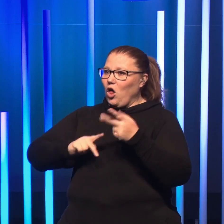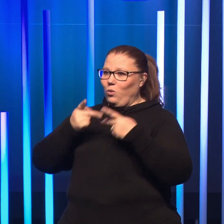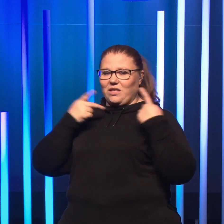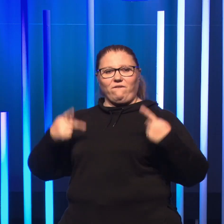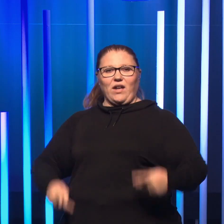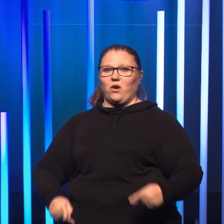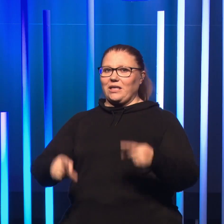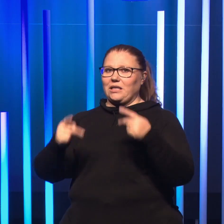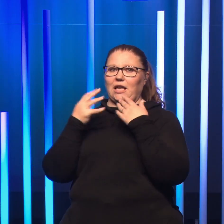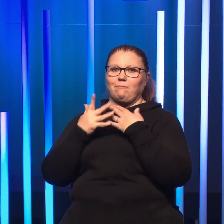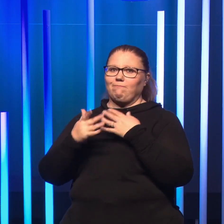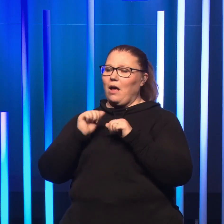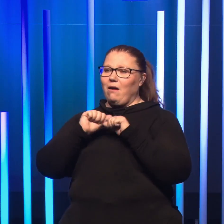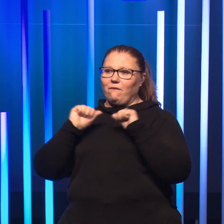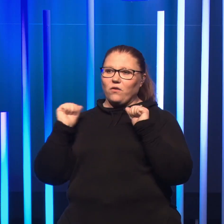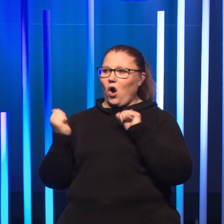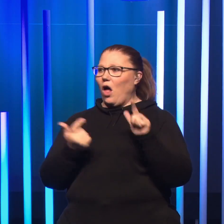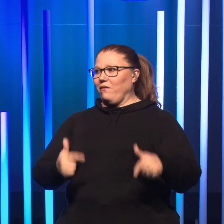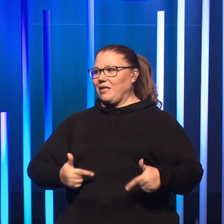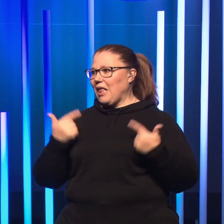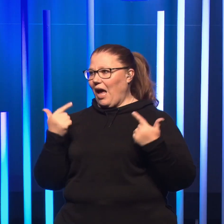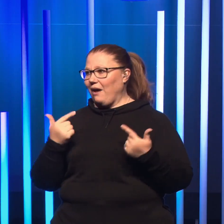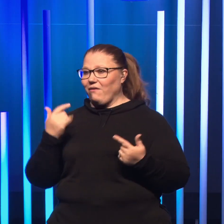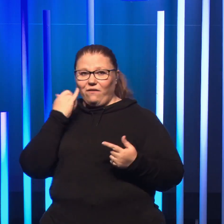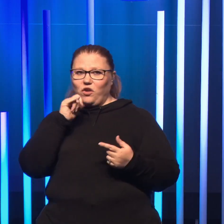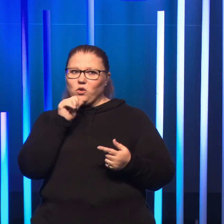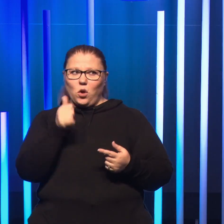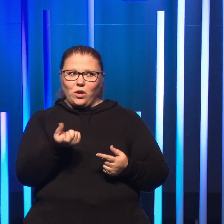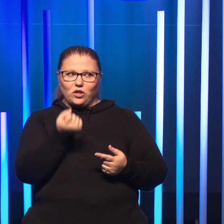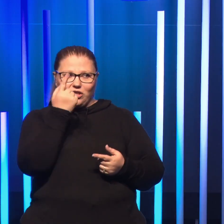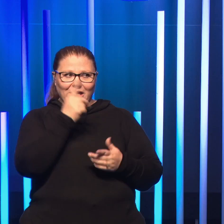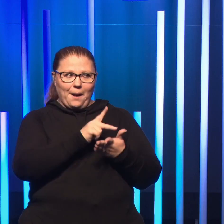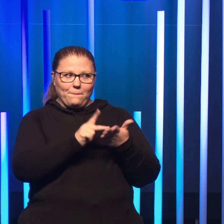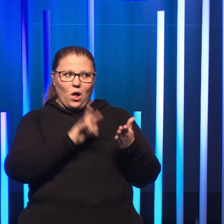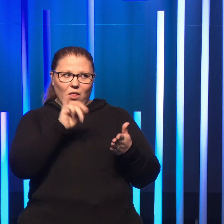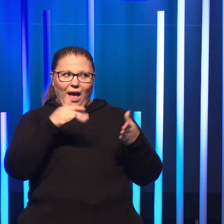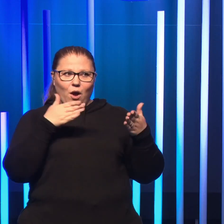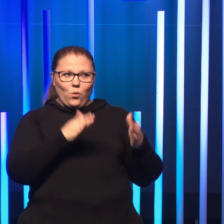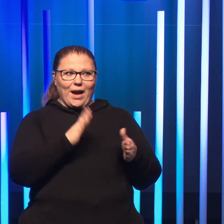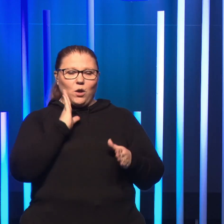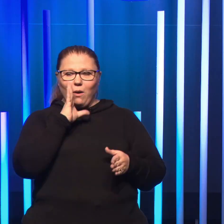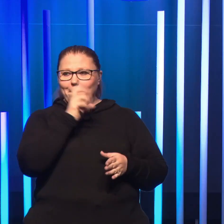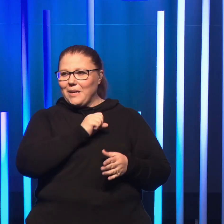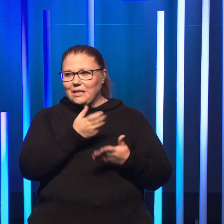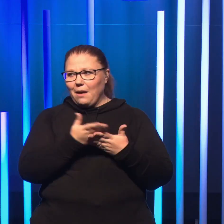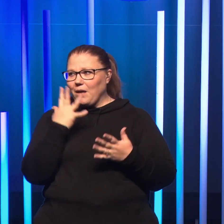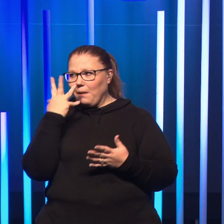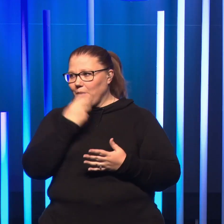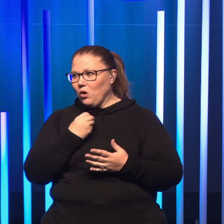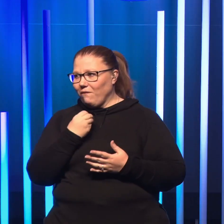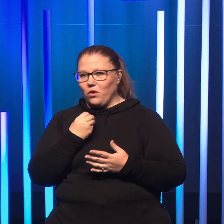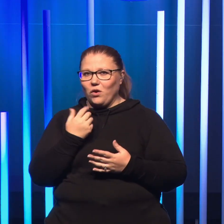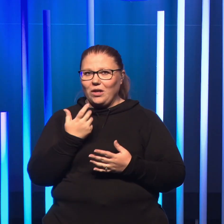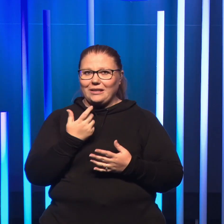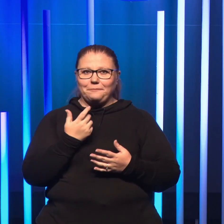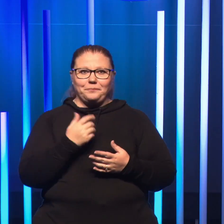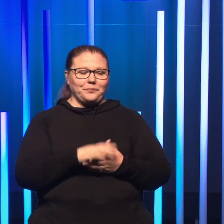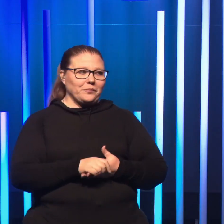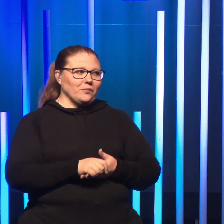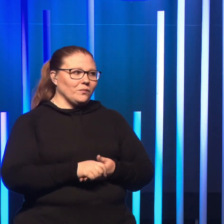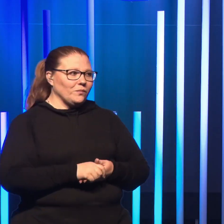read it through that lens, you're going to miss something really beautiful. Paul's always in tension with Jesus and the Pharisaic background that he